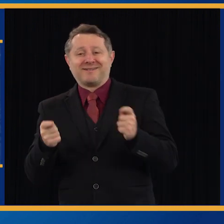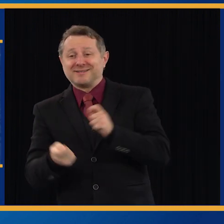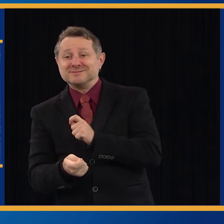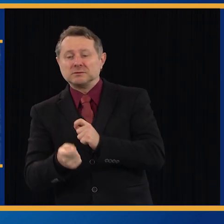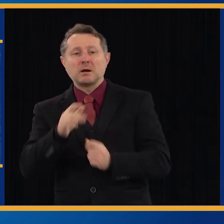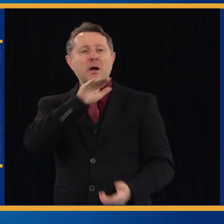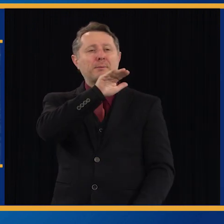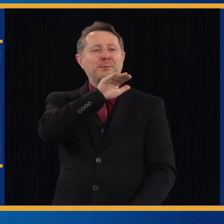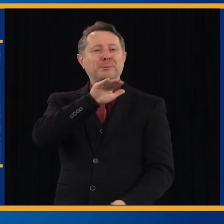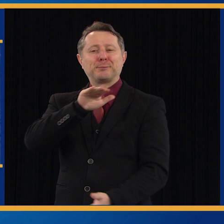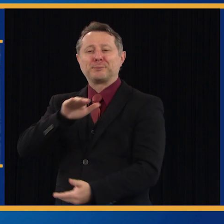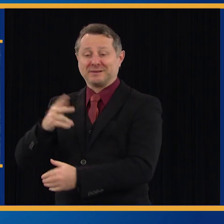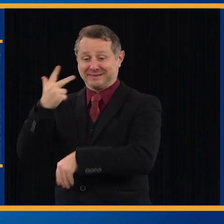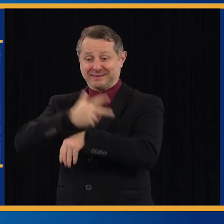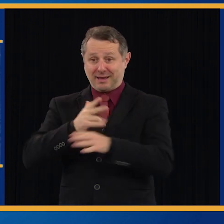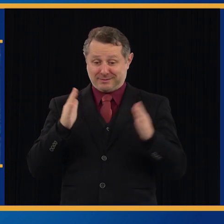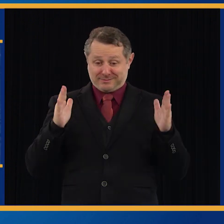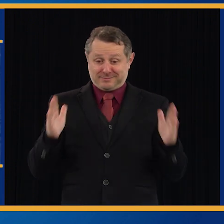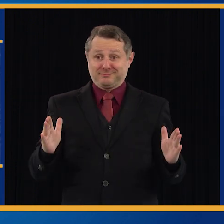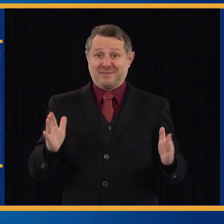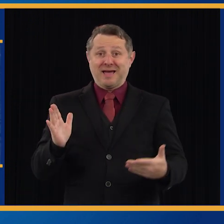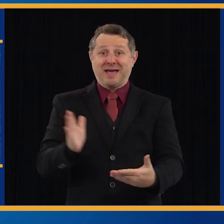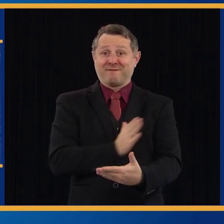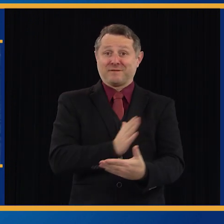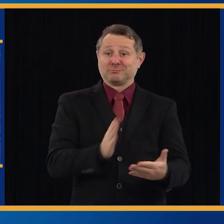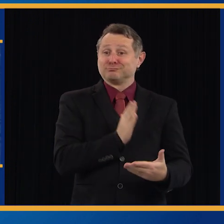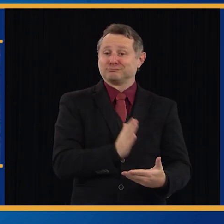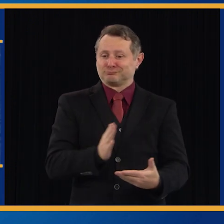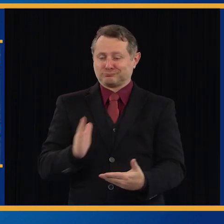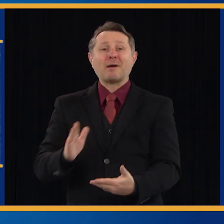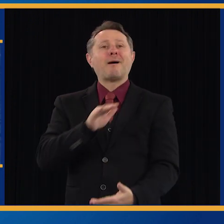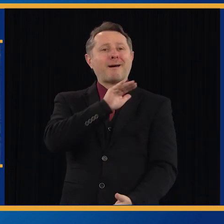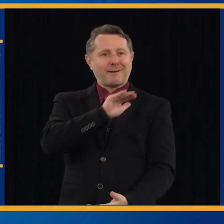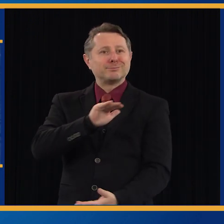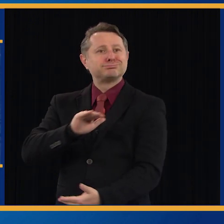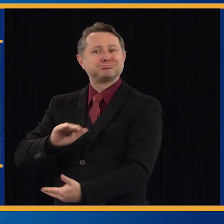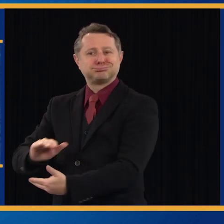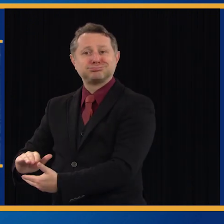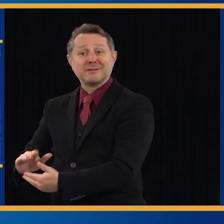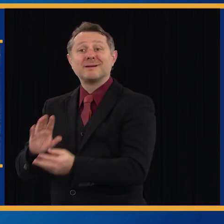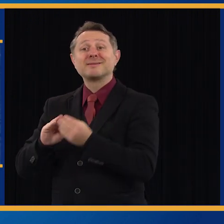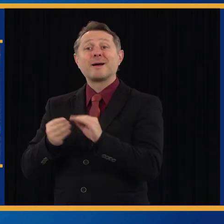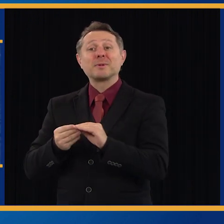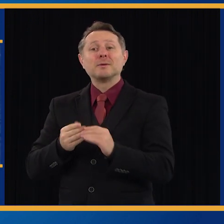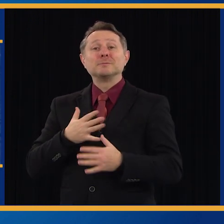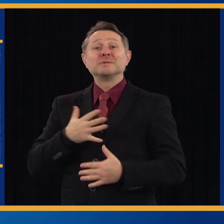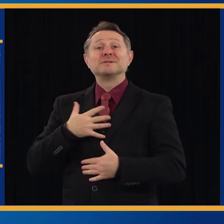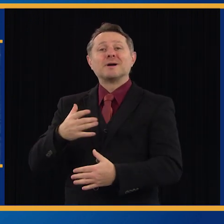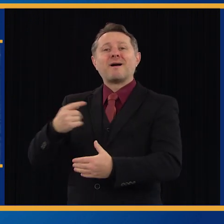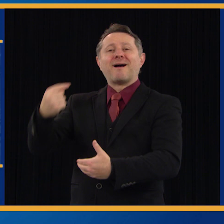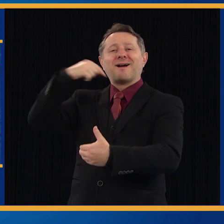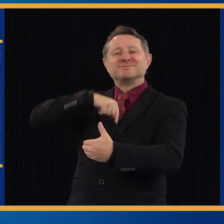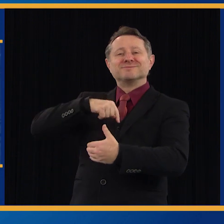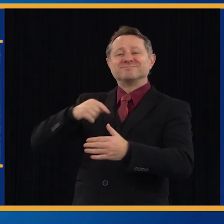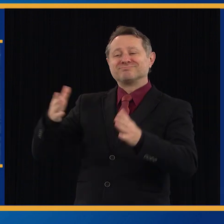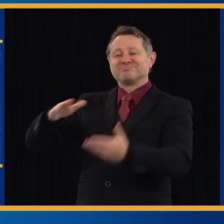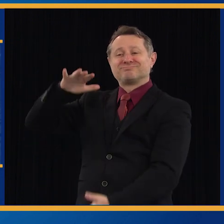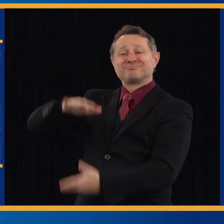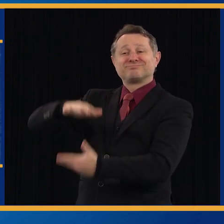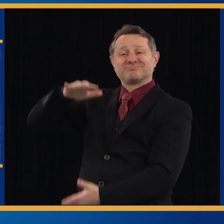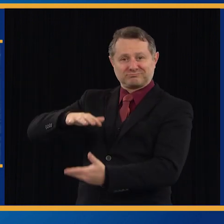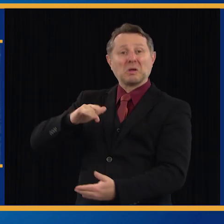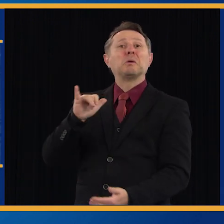The 3-day average of hospitalizations is going down. Number of intubations is down again. That is great